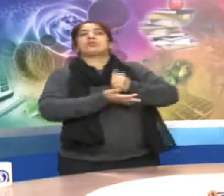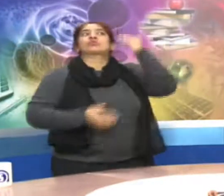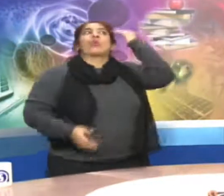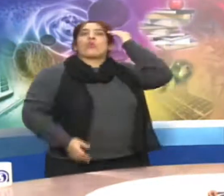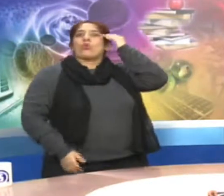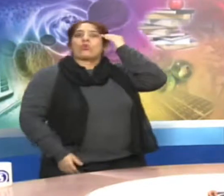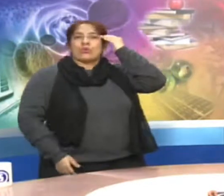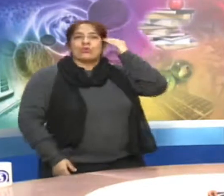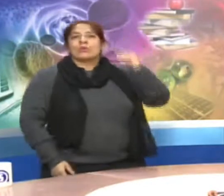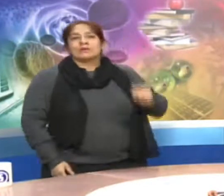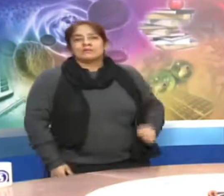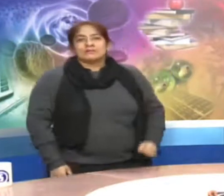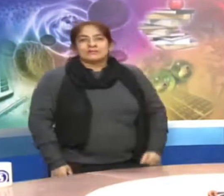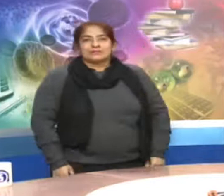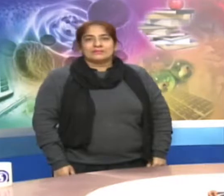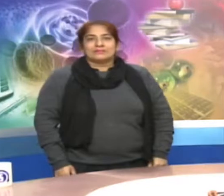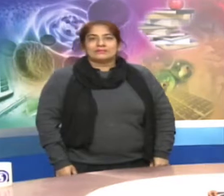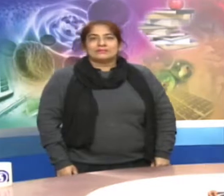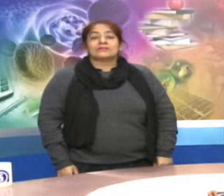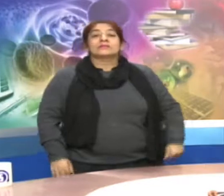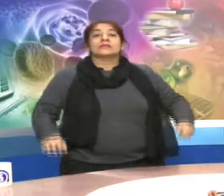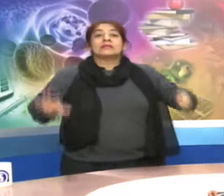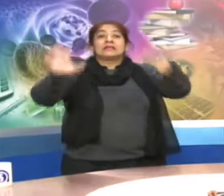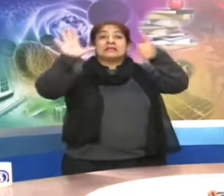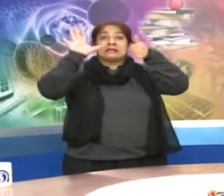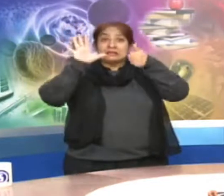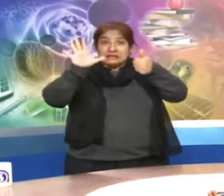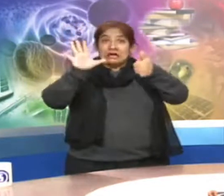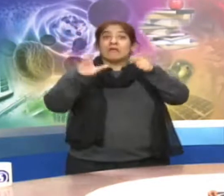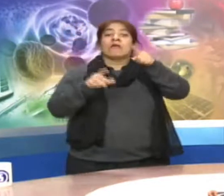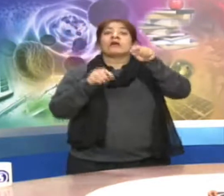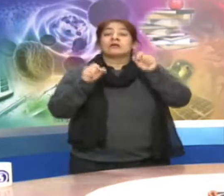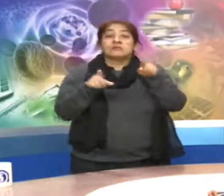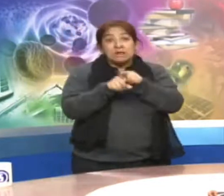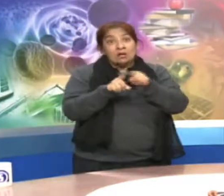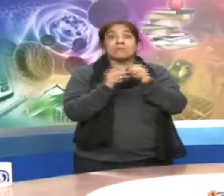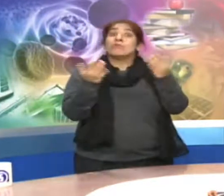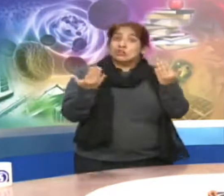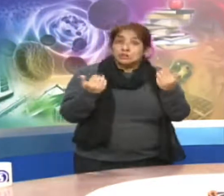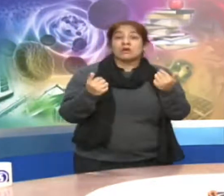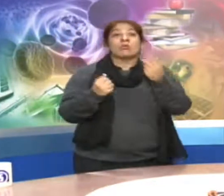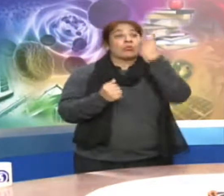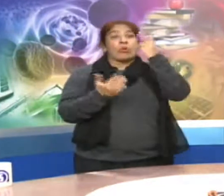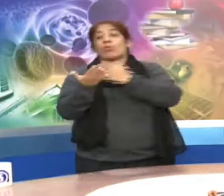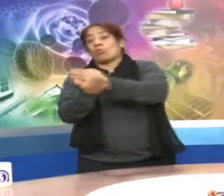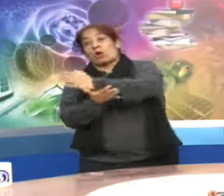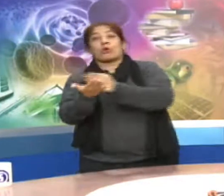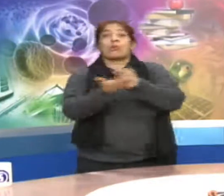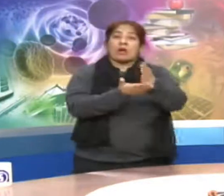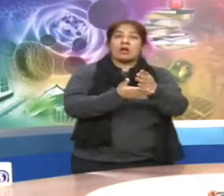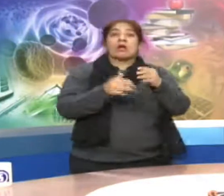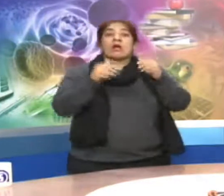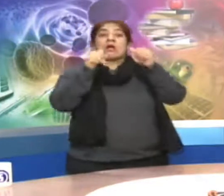about one person's right. Number 6, be aware of